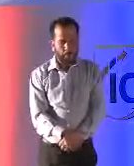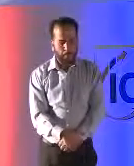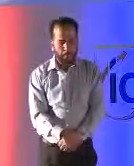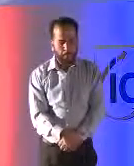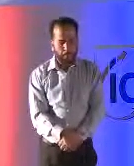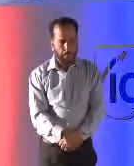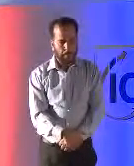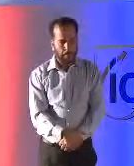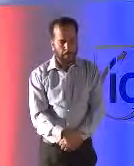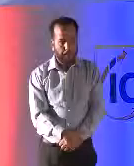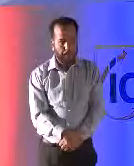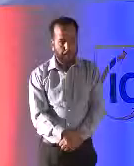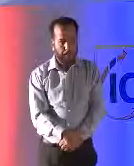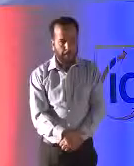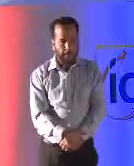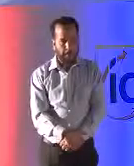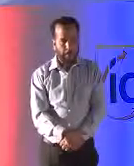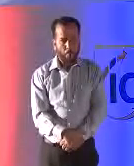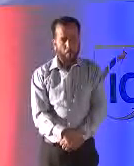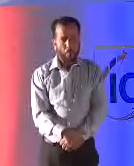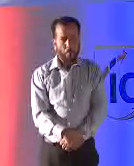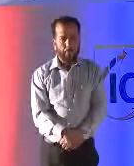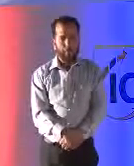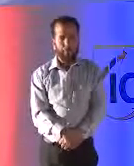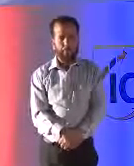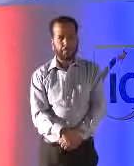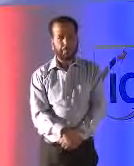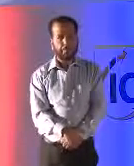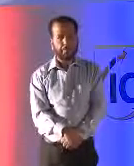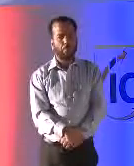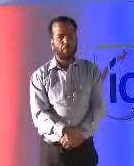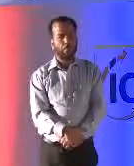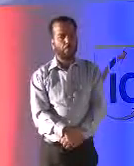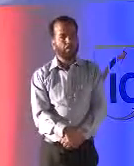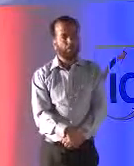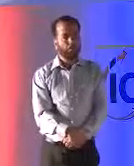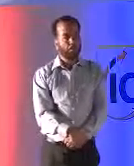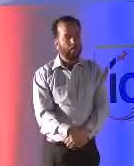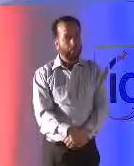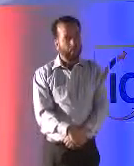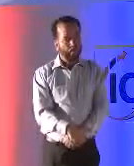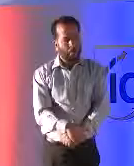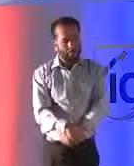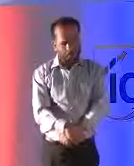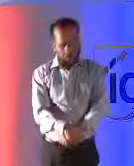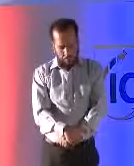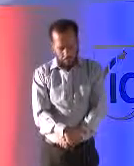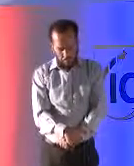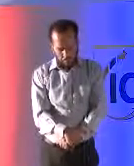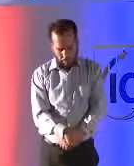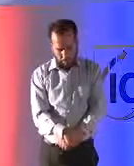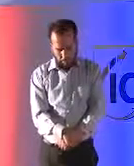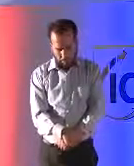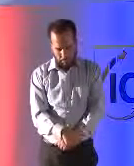thrilled. And it moved on. If I can browse the internet, I would be the happiest person ever. And